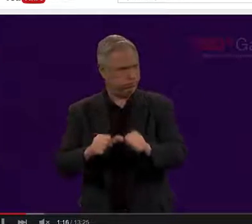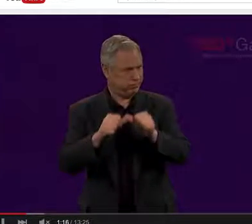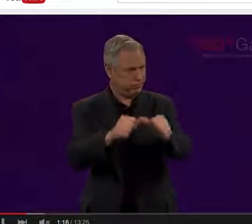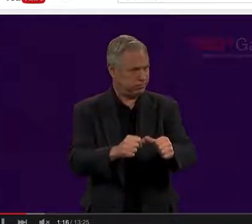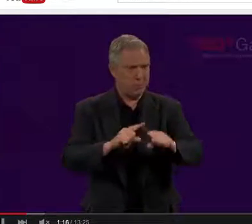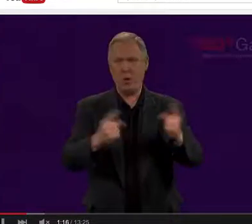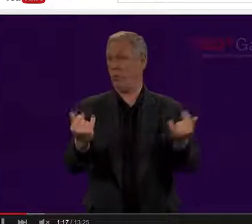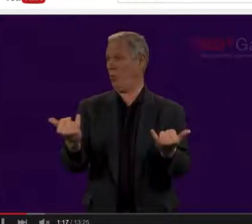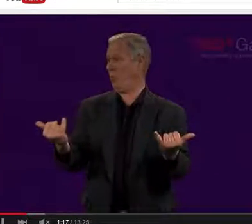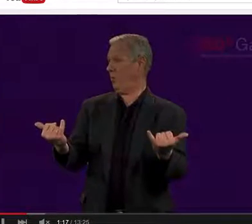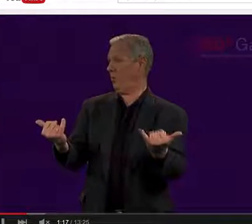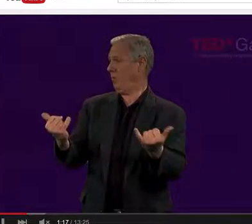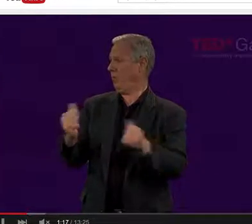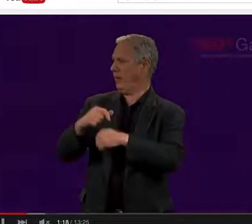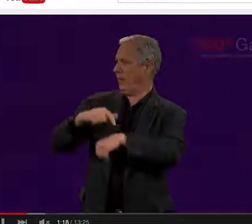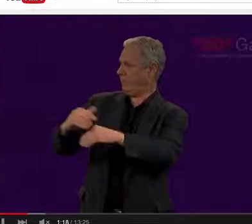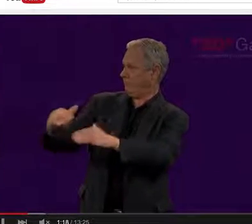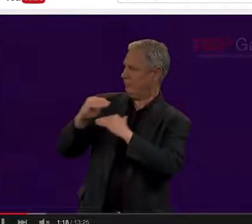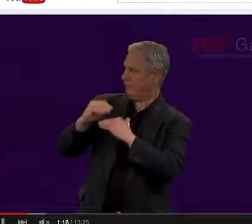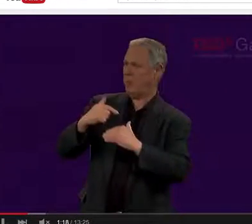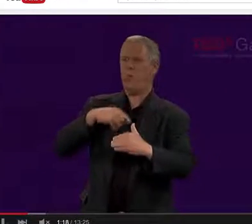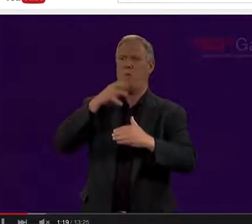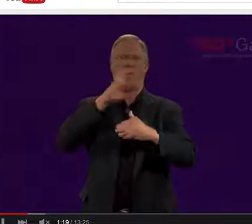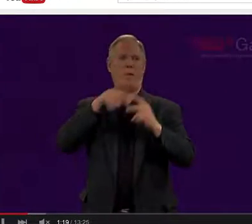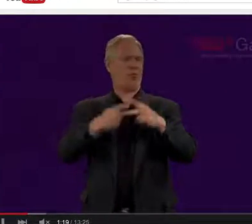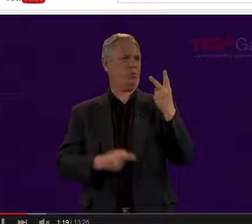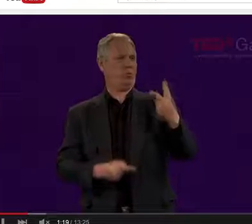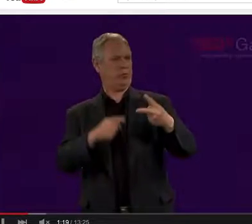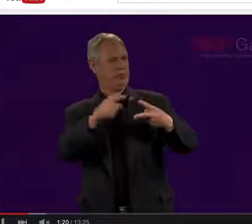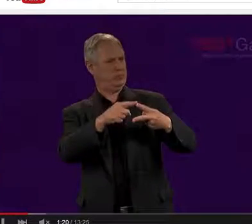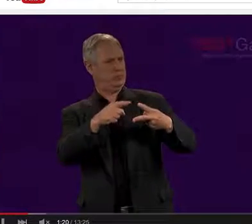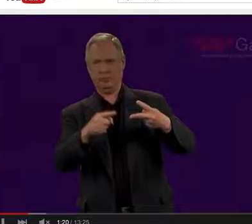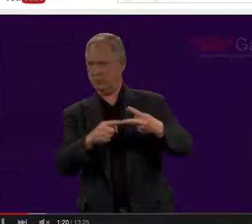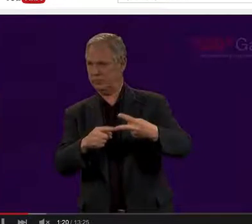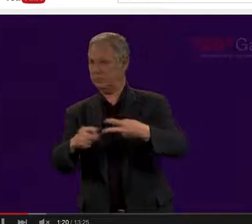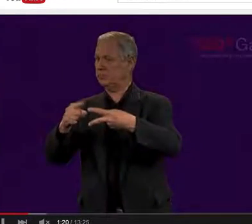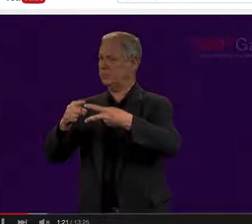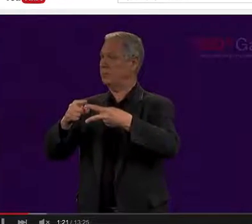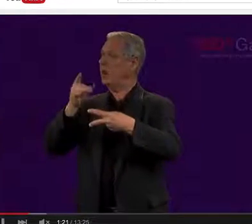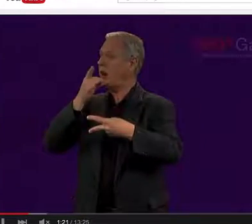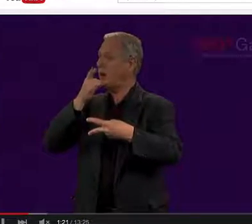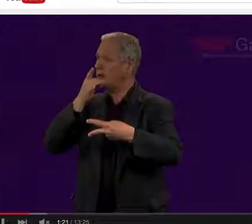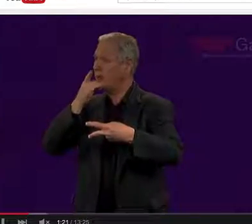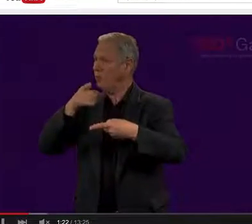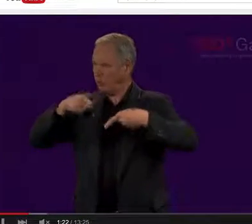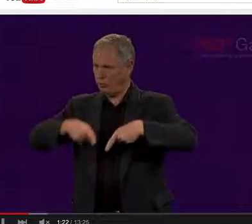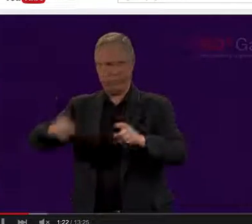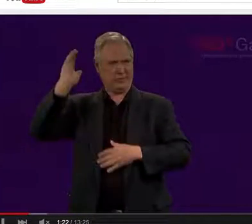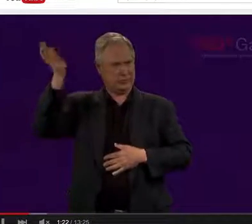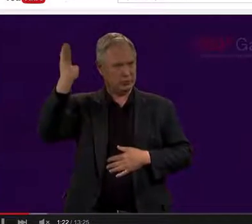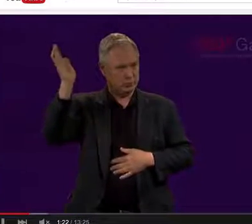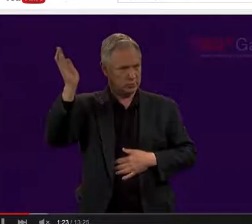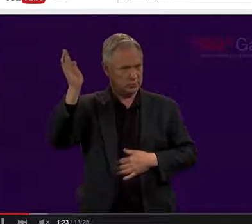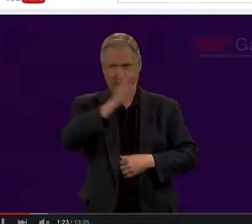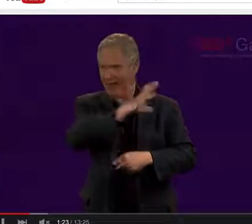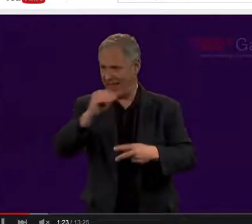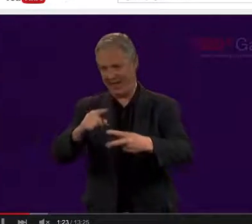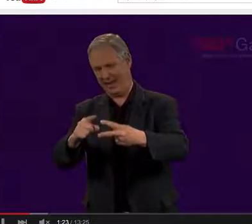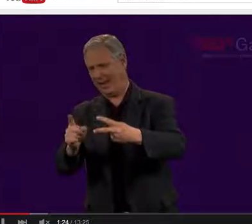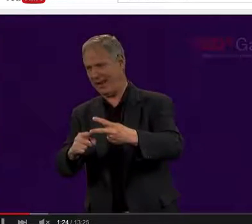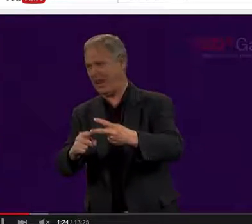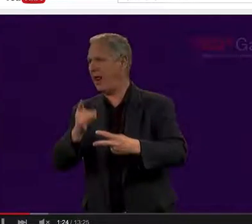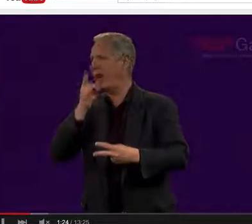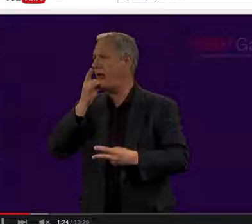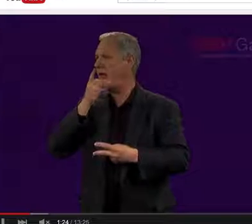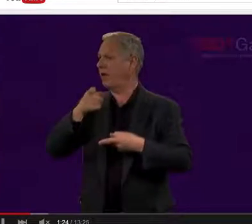forever. But today we're gonna have a limited time, so we're gonna talk about two specific kinds of lights